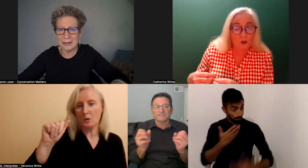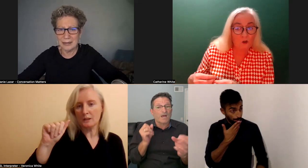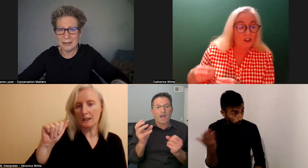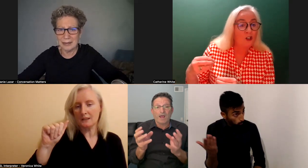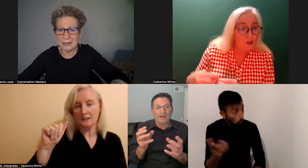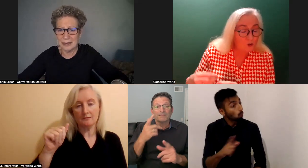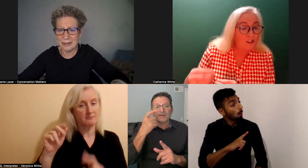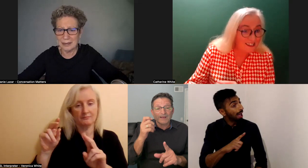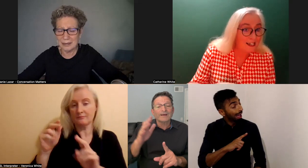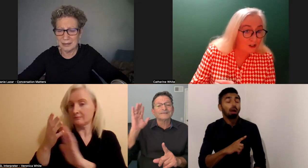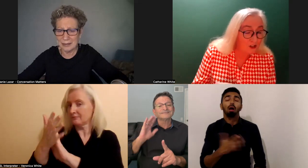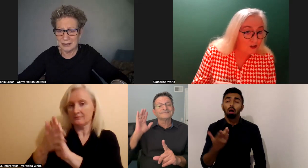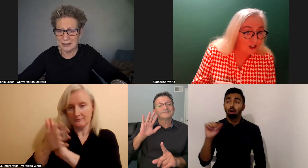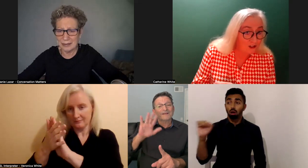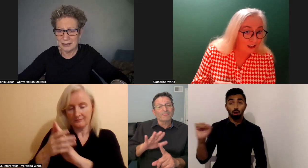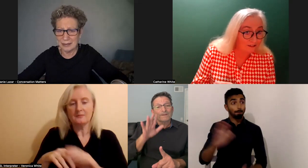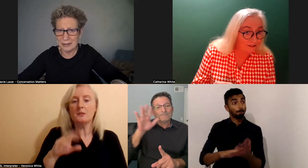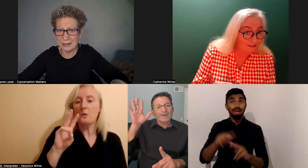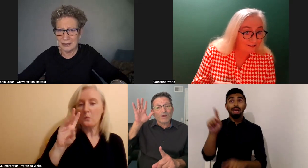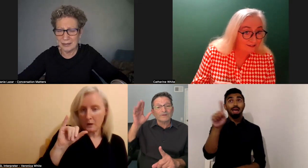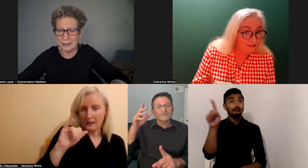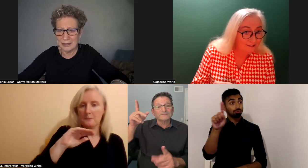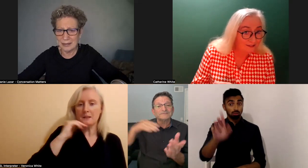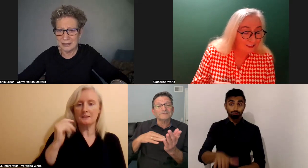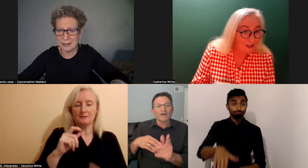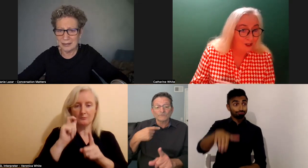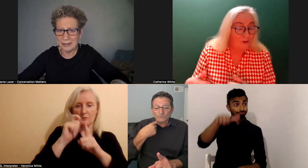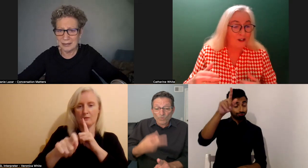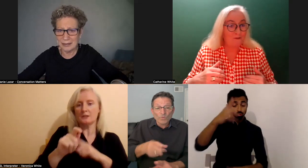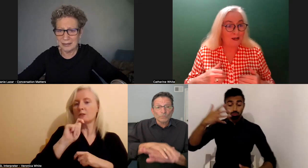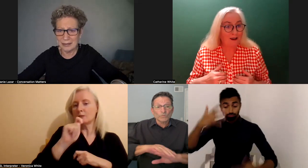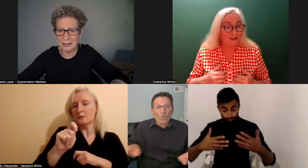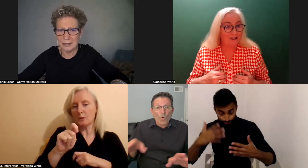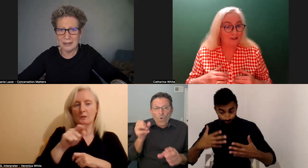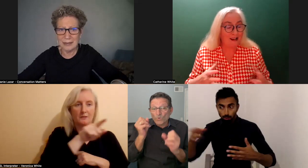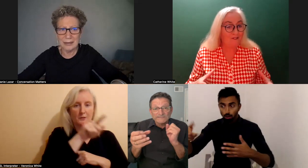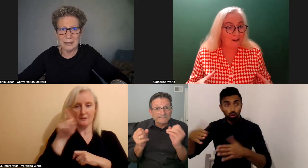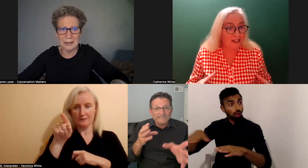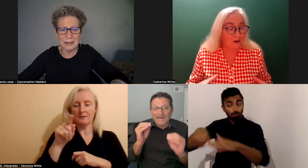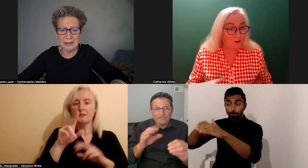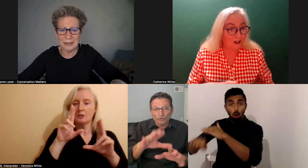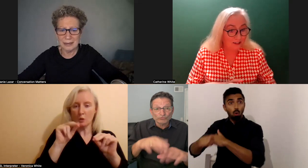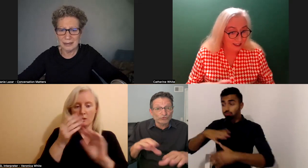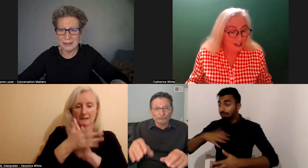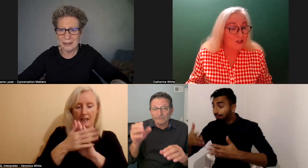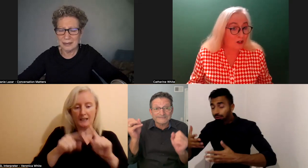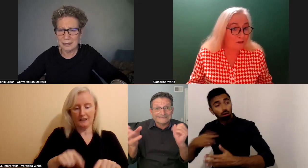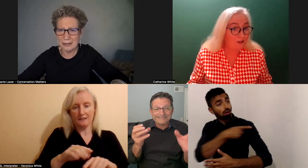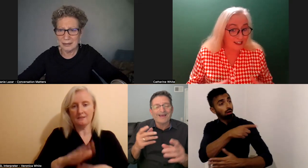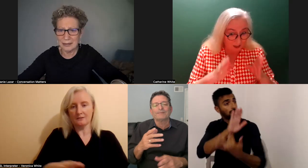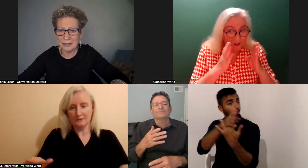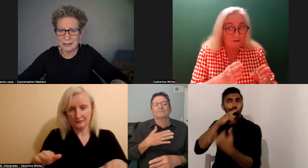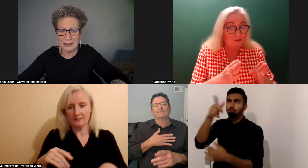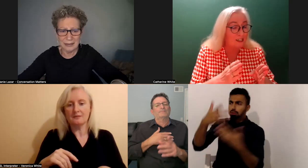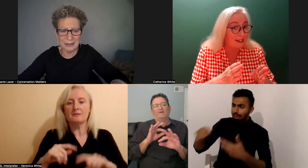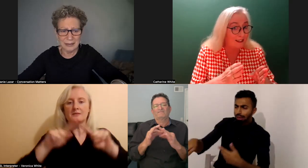parents were told, don't sign to your children. Whereas my parents, my family were, it's all about